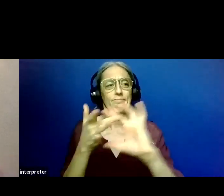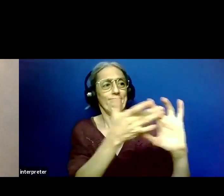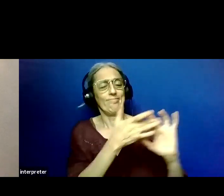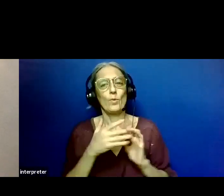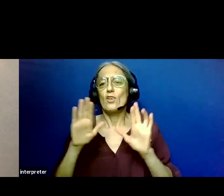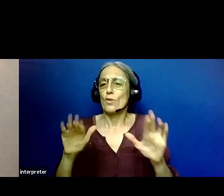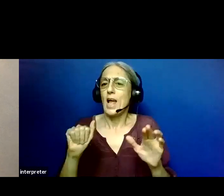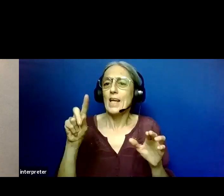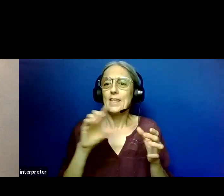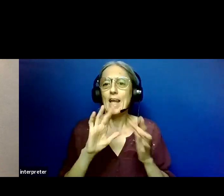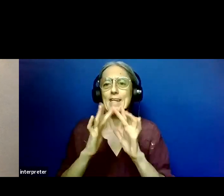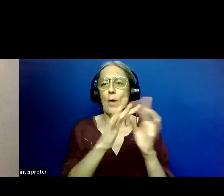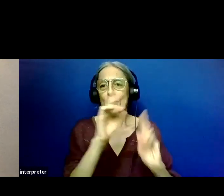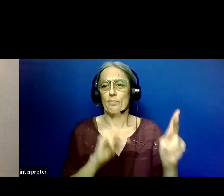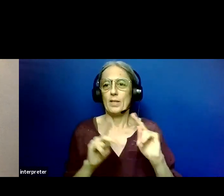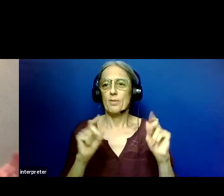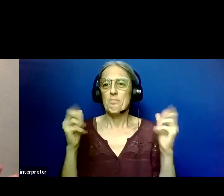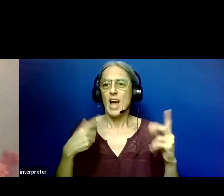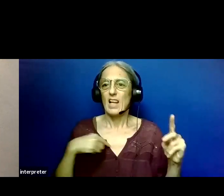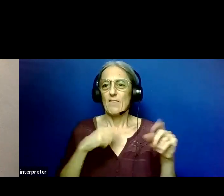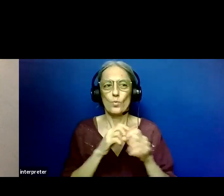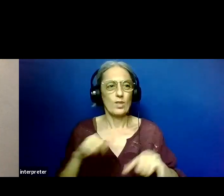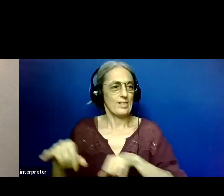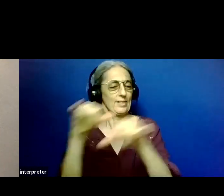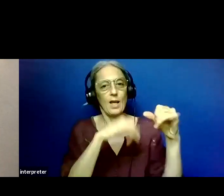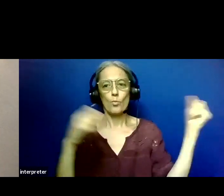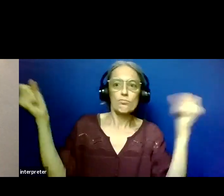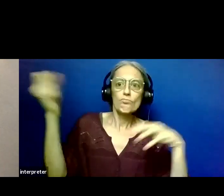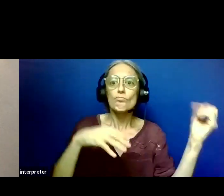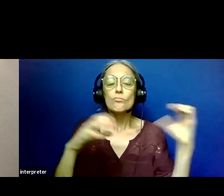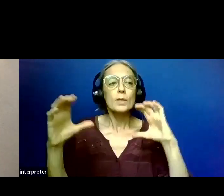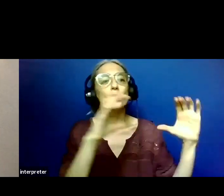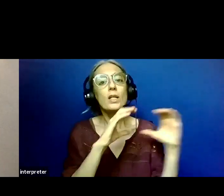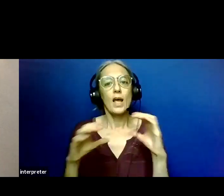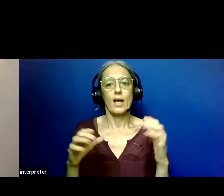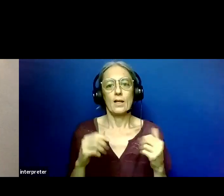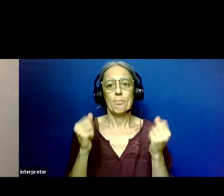all help each other. We all communicate because there's lots of solutions out there that I haven't discovered